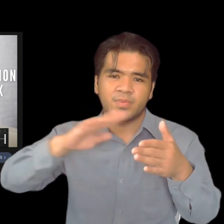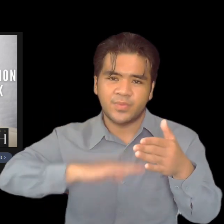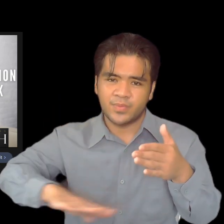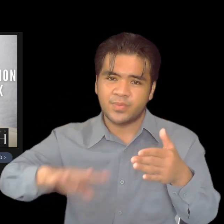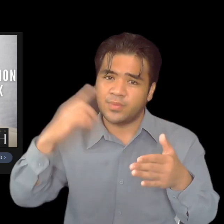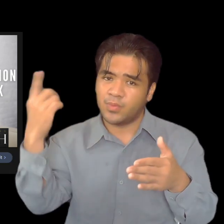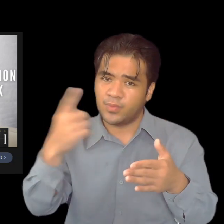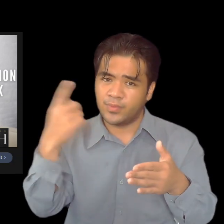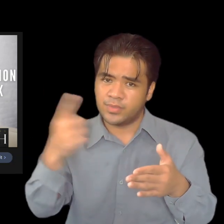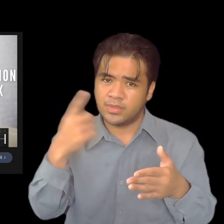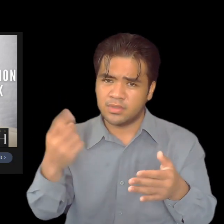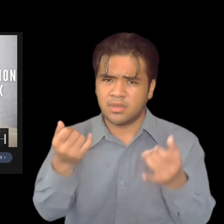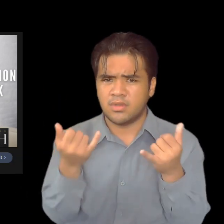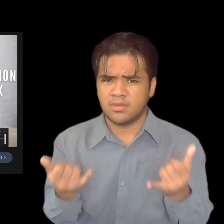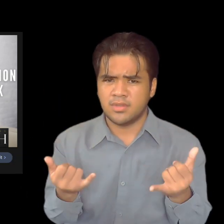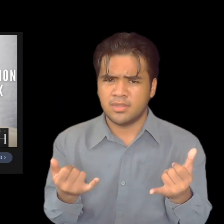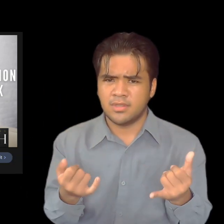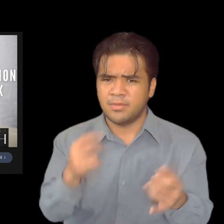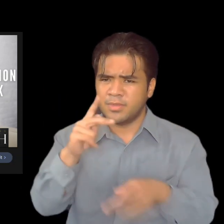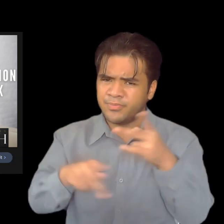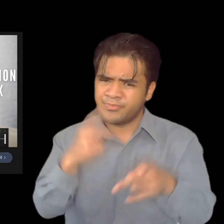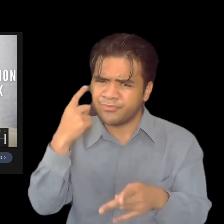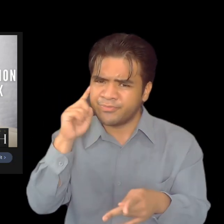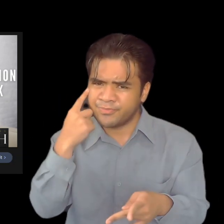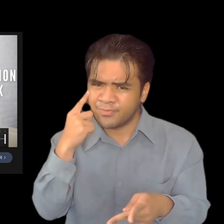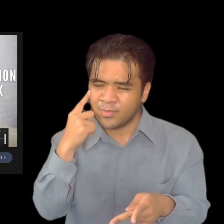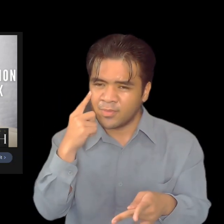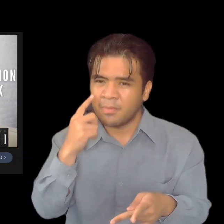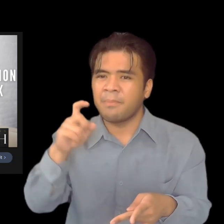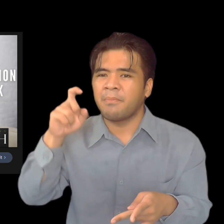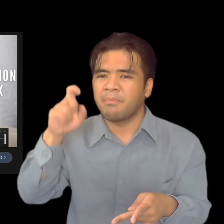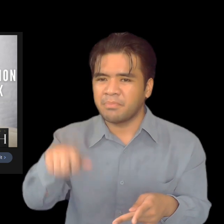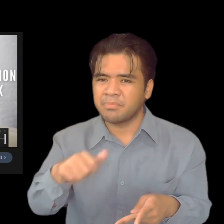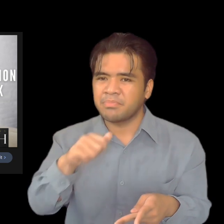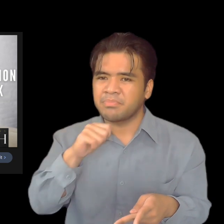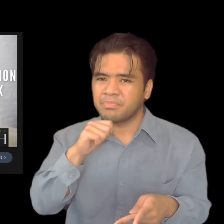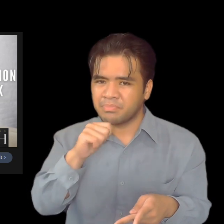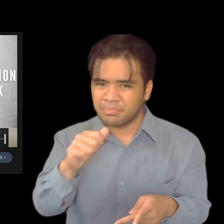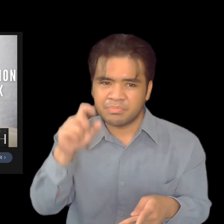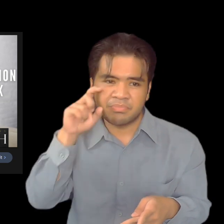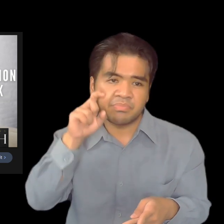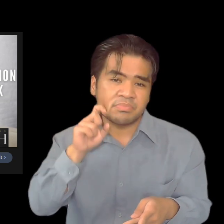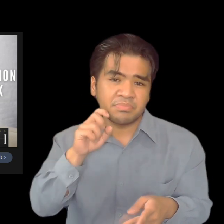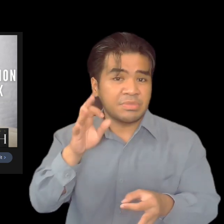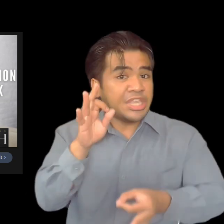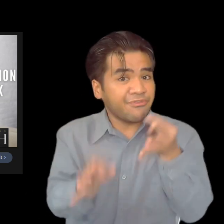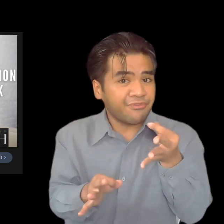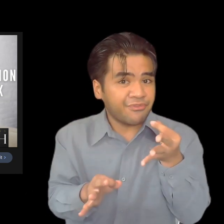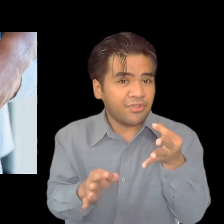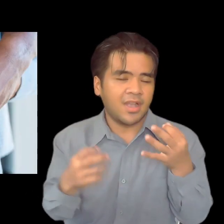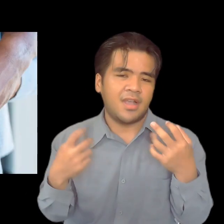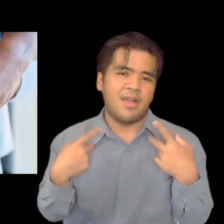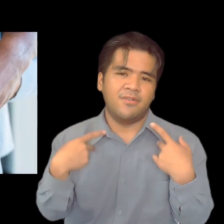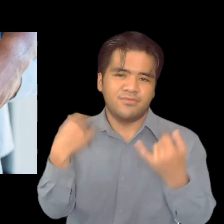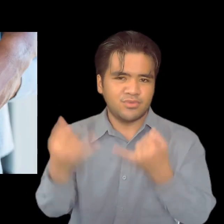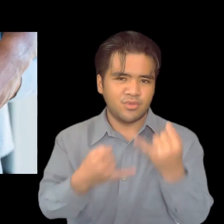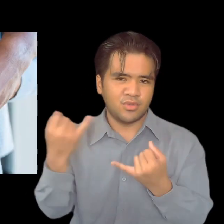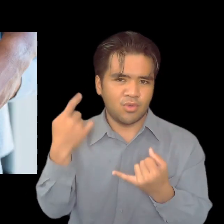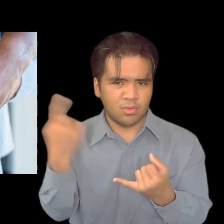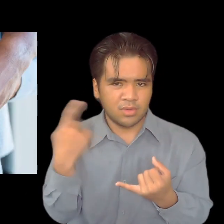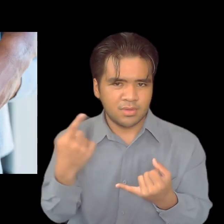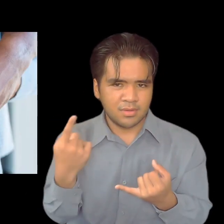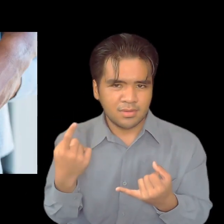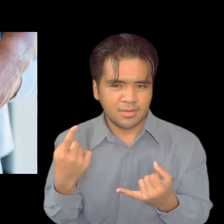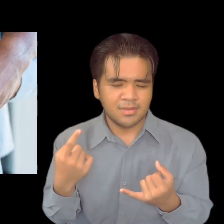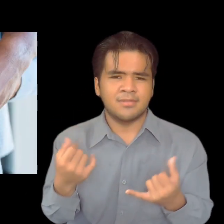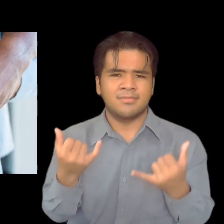Christians who believe that sex should only be done for the sole purpose of procreation and not for pleasure. Thus, if